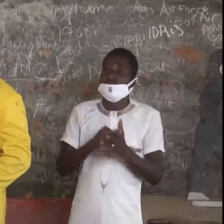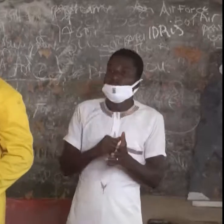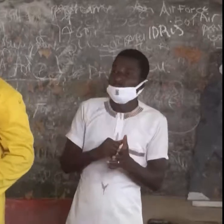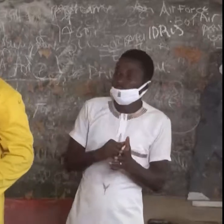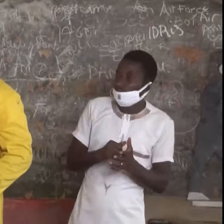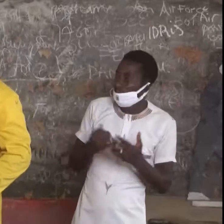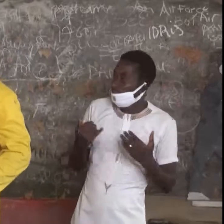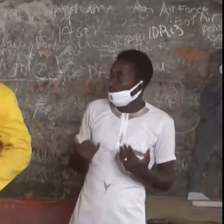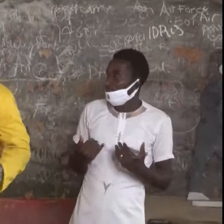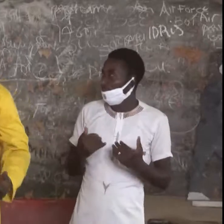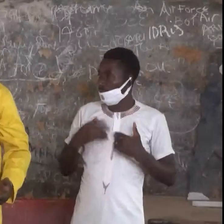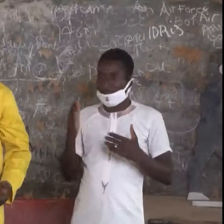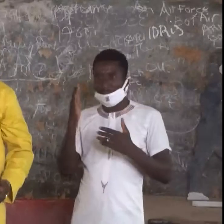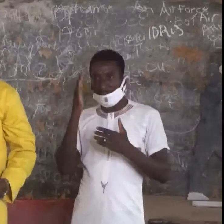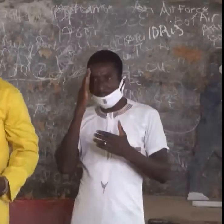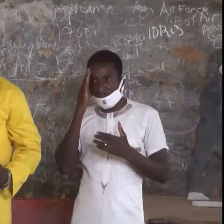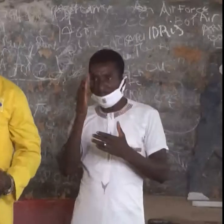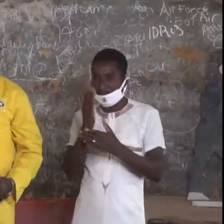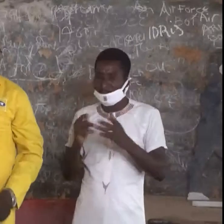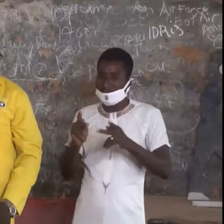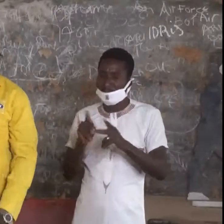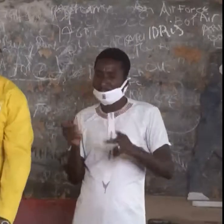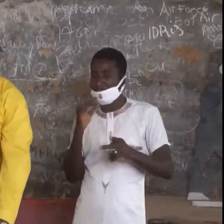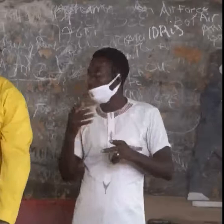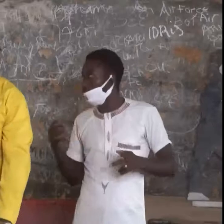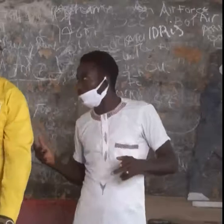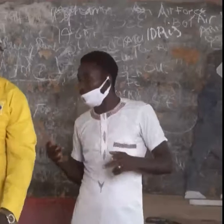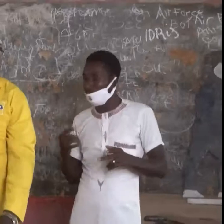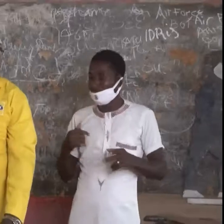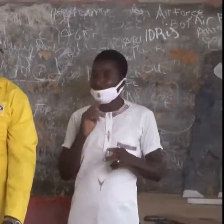screen, the following materials are provided: the mild steel